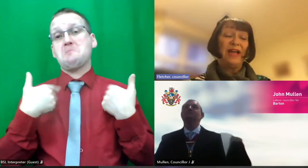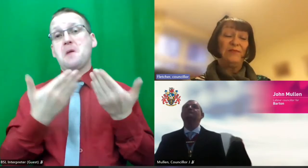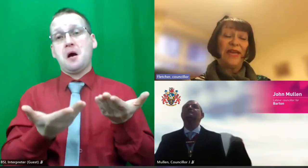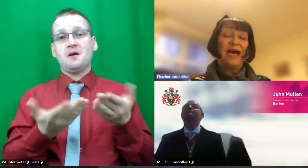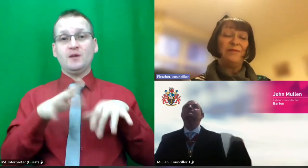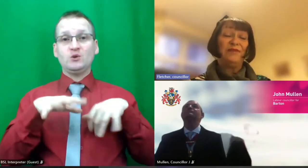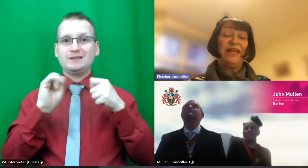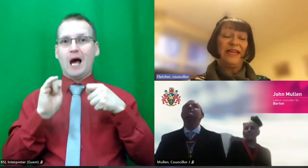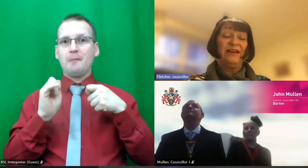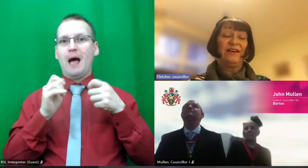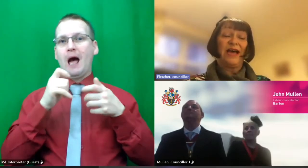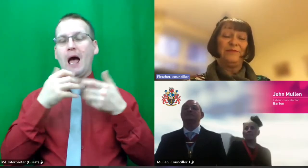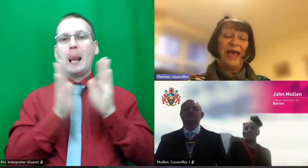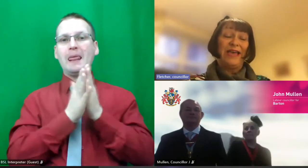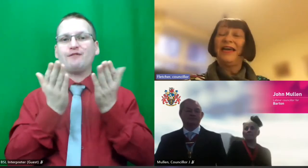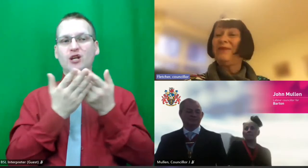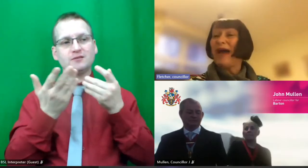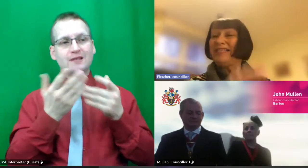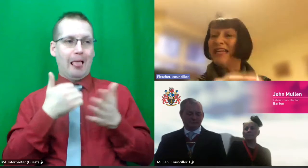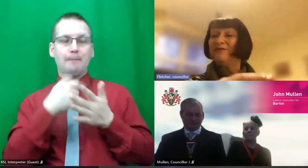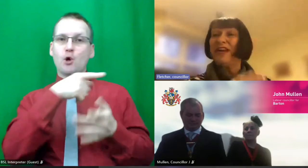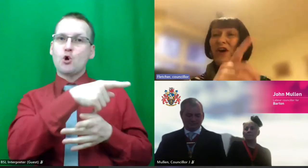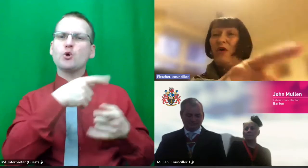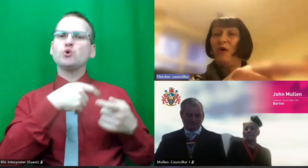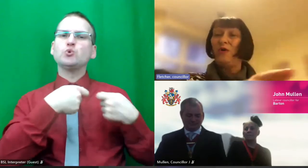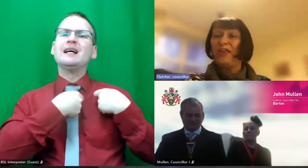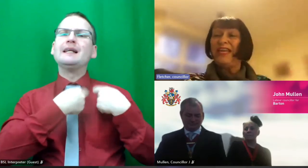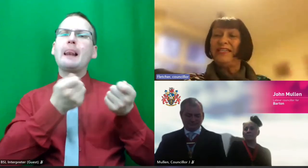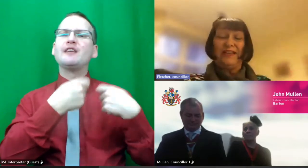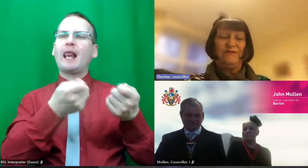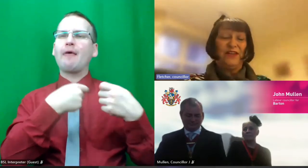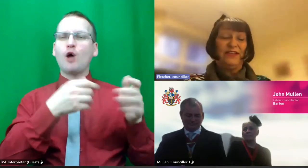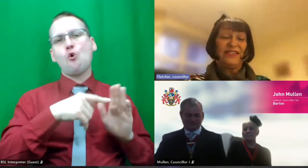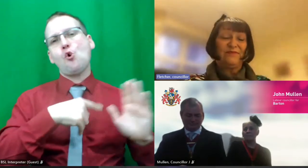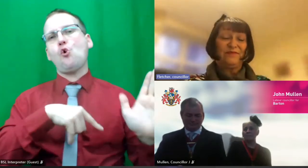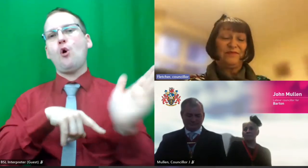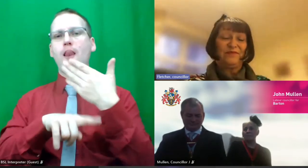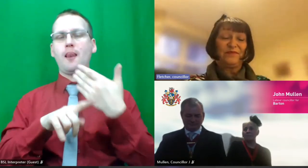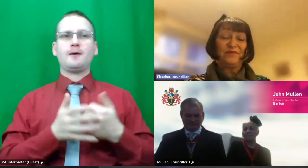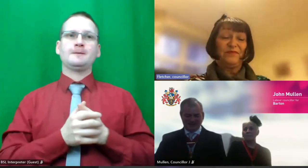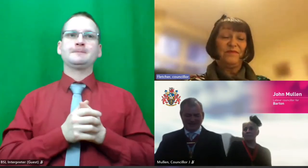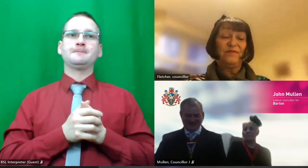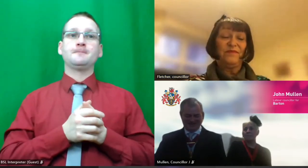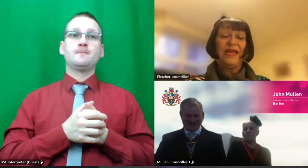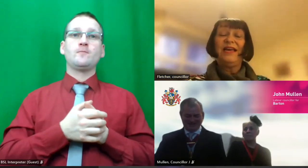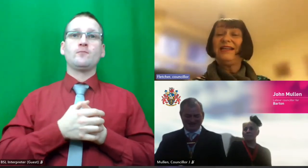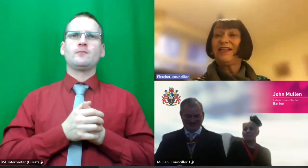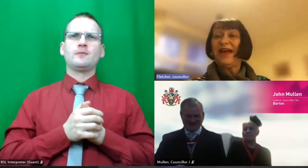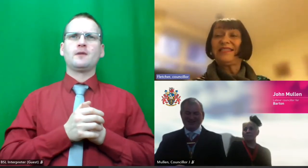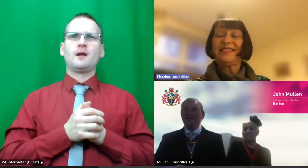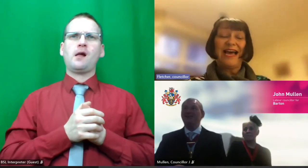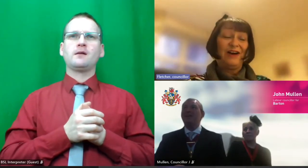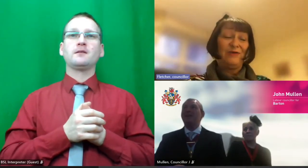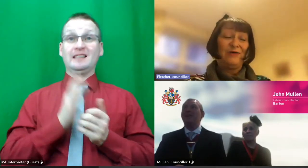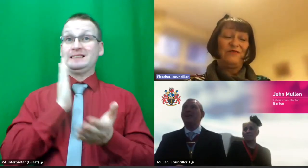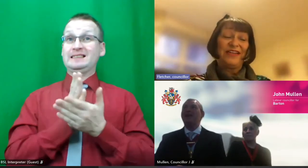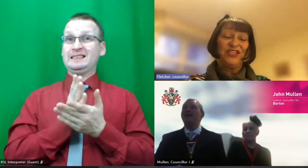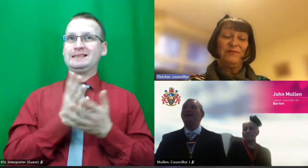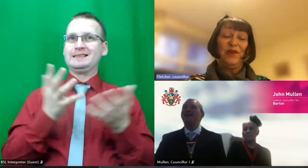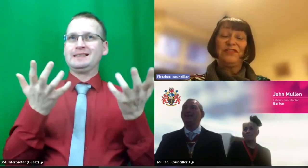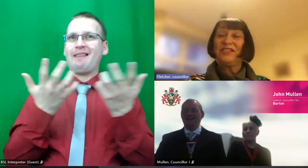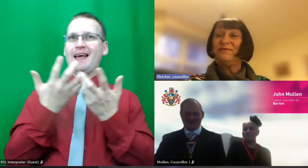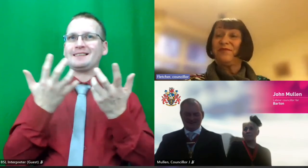start by helping Anne-Marie in her campaign by delivering all these leaflets. So that is how